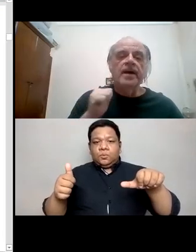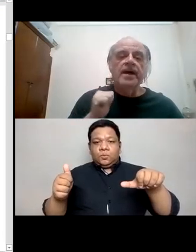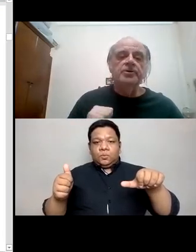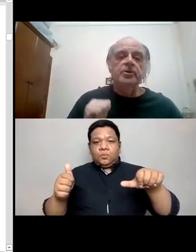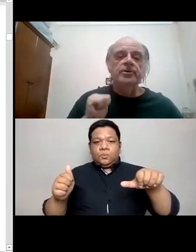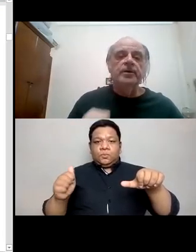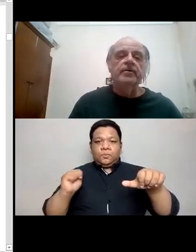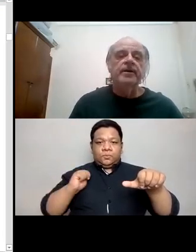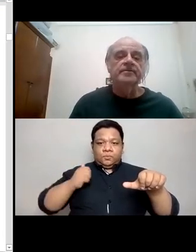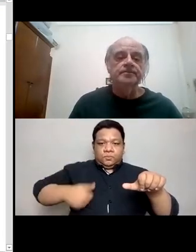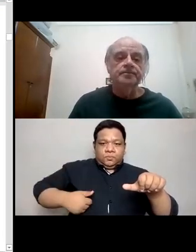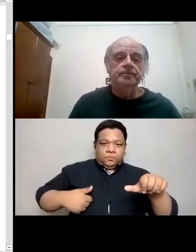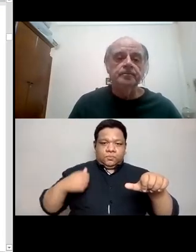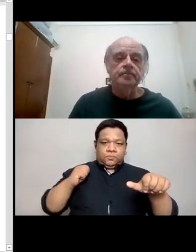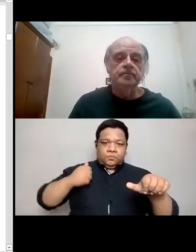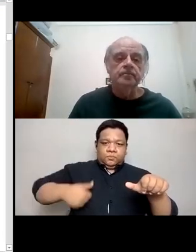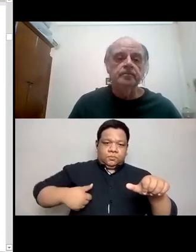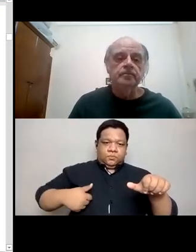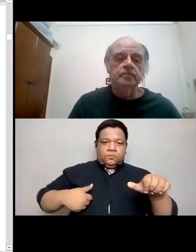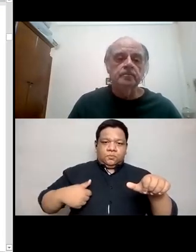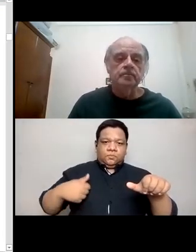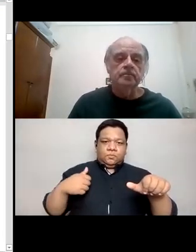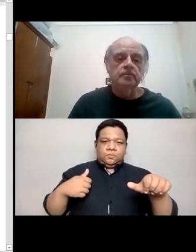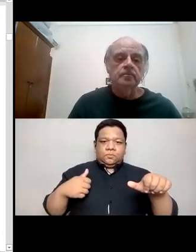book bag, shoulder carry.